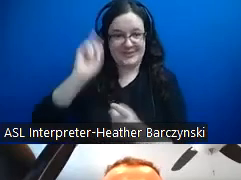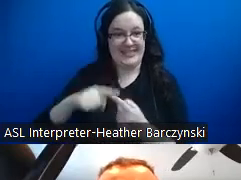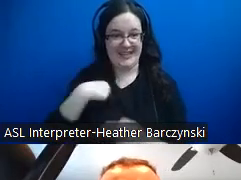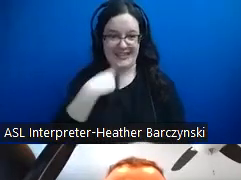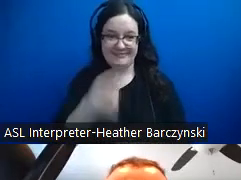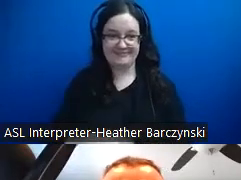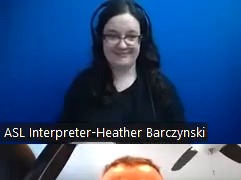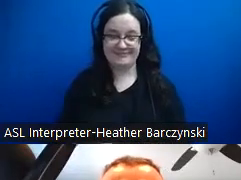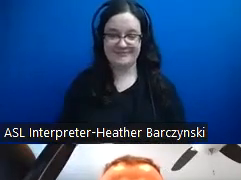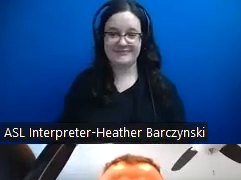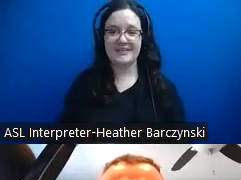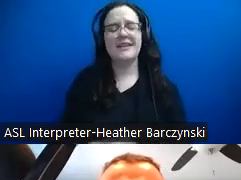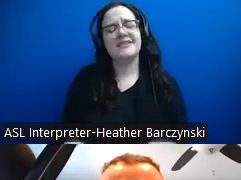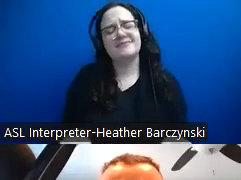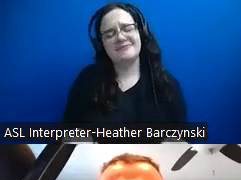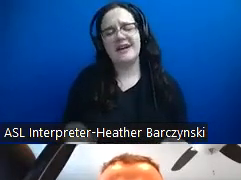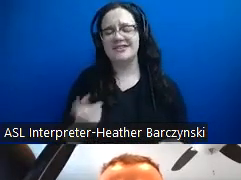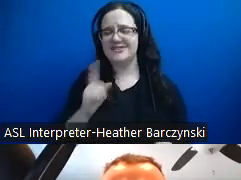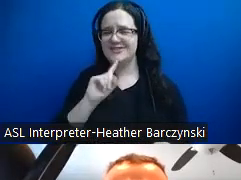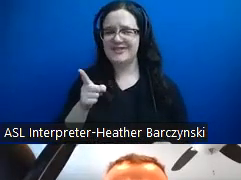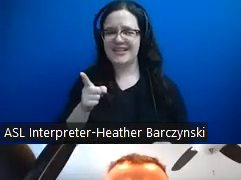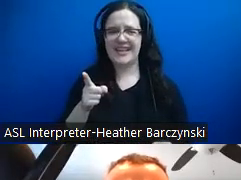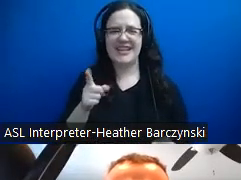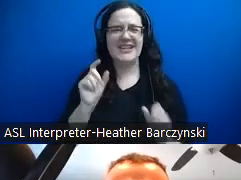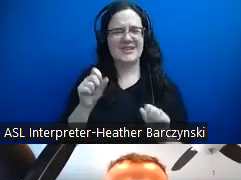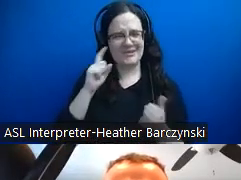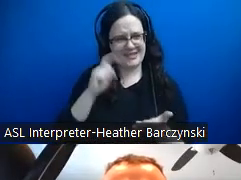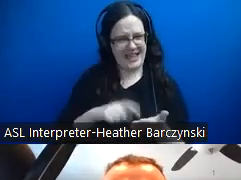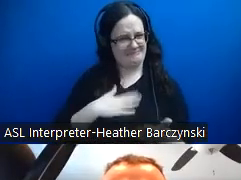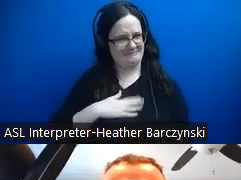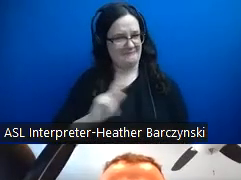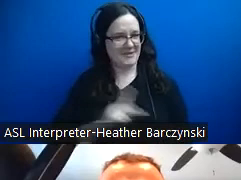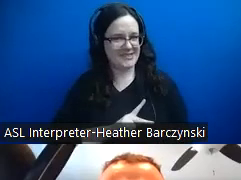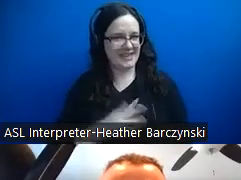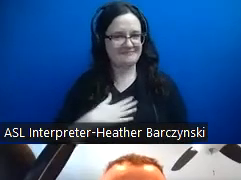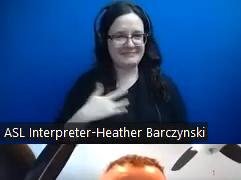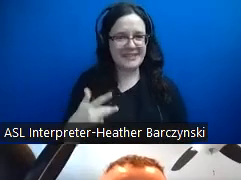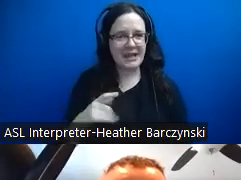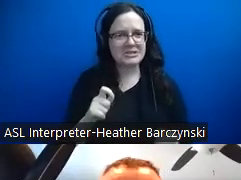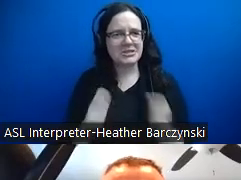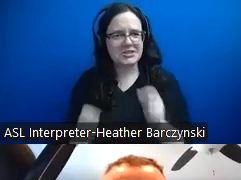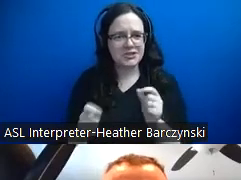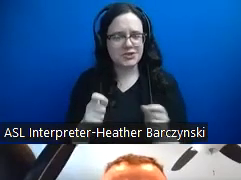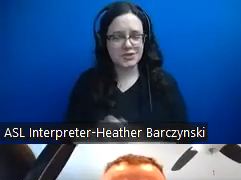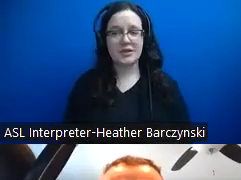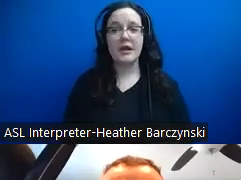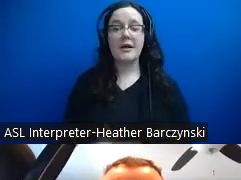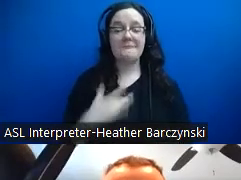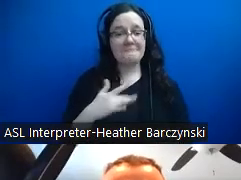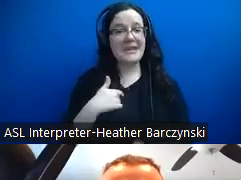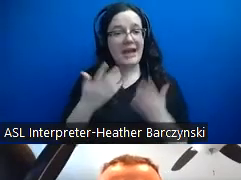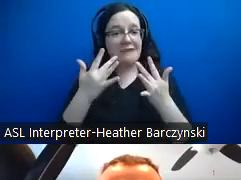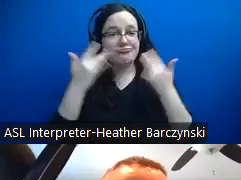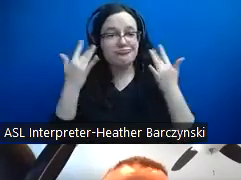mean, I think more or less just you could see subtle changes in my personality, where I was most of the time agreeable and I would